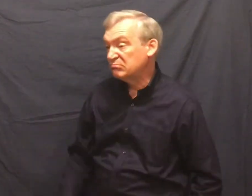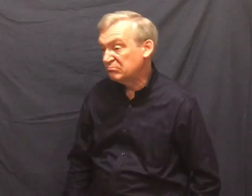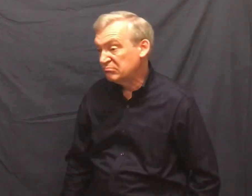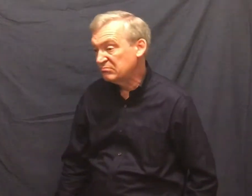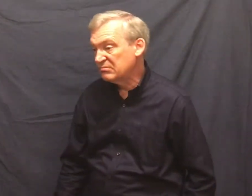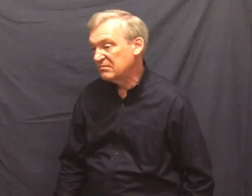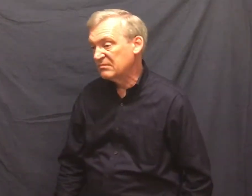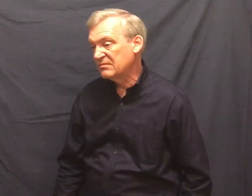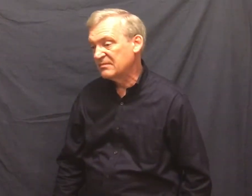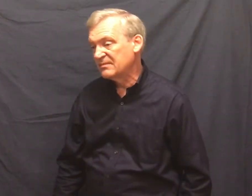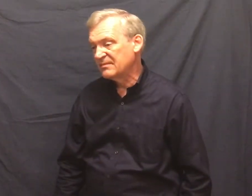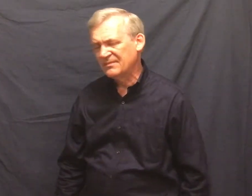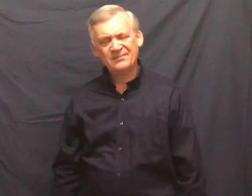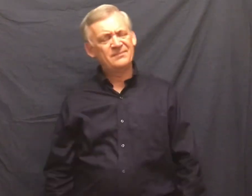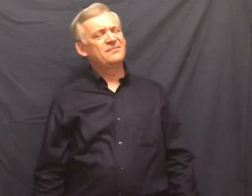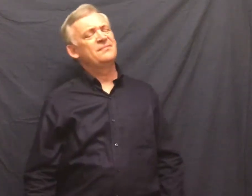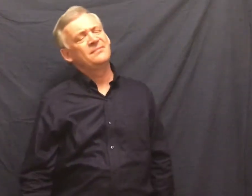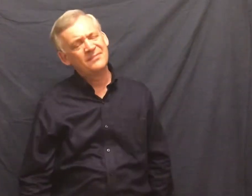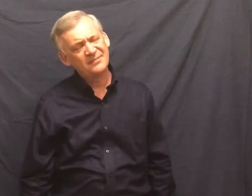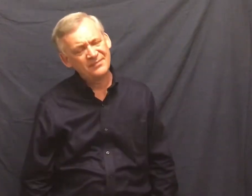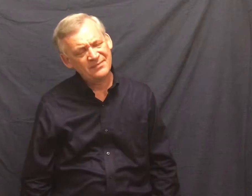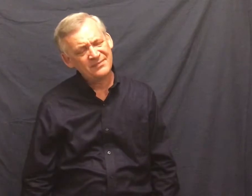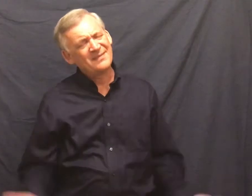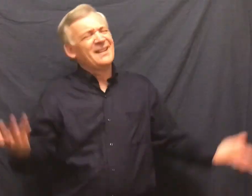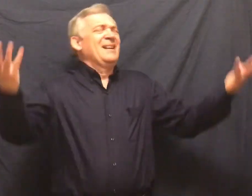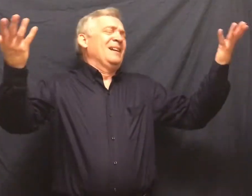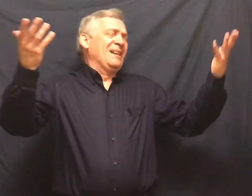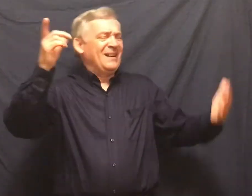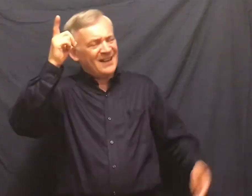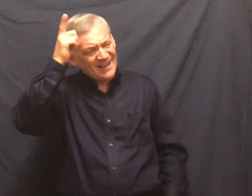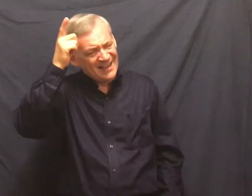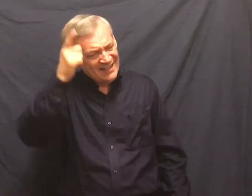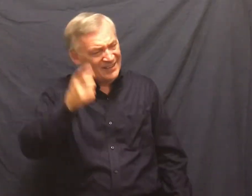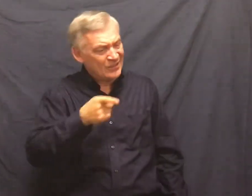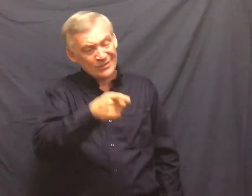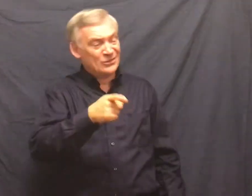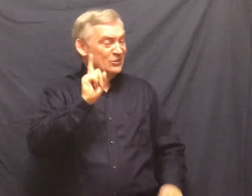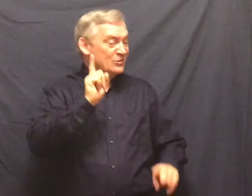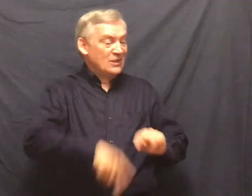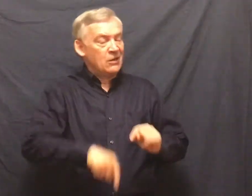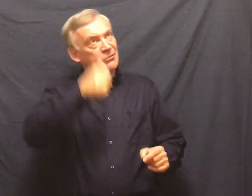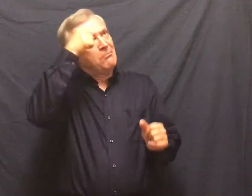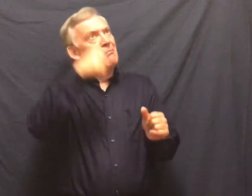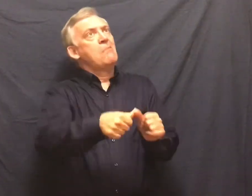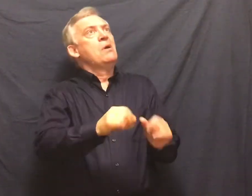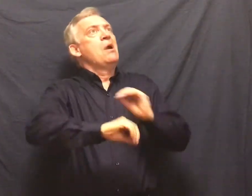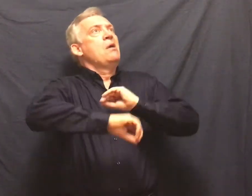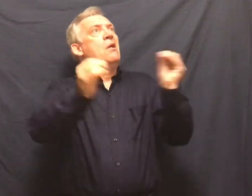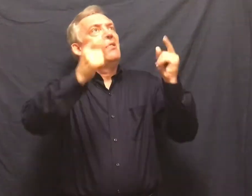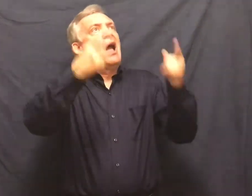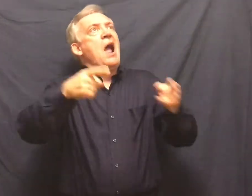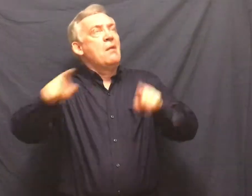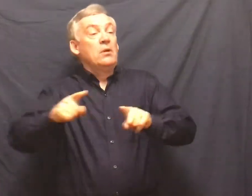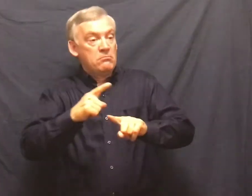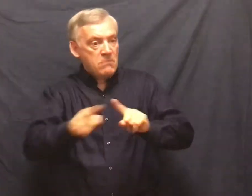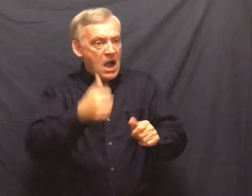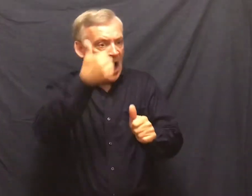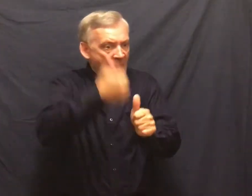Good grief, Lenny. You can't remember nothing that happens, but you remember every word I say.